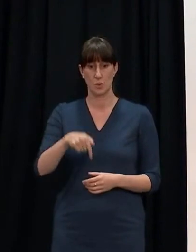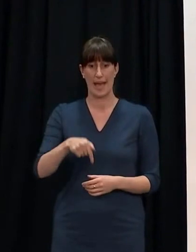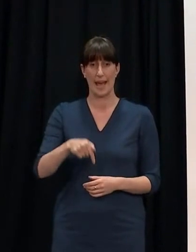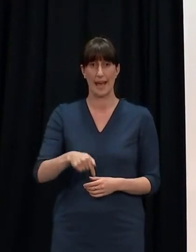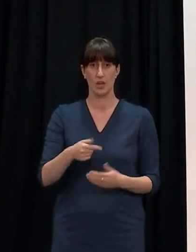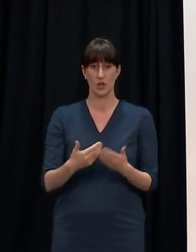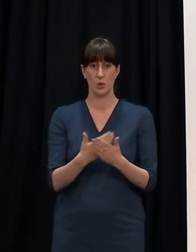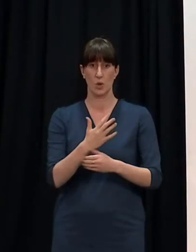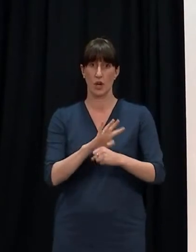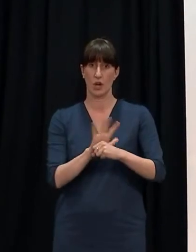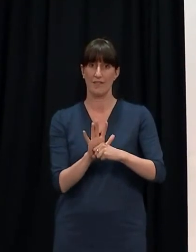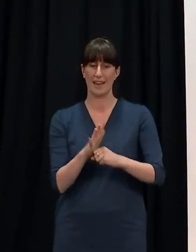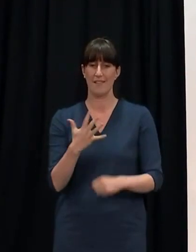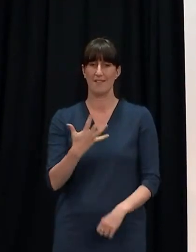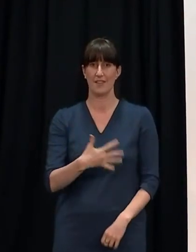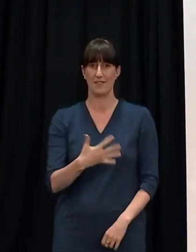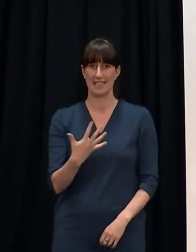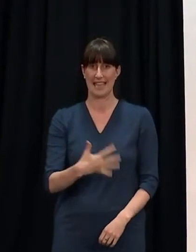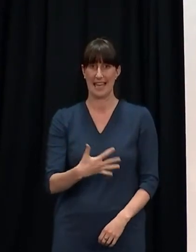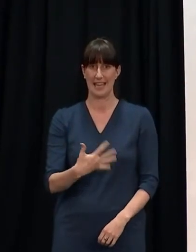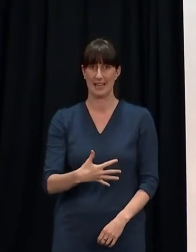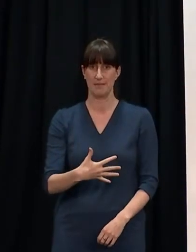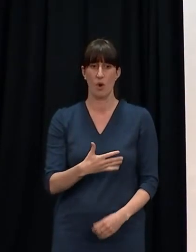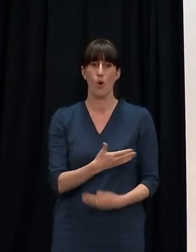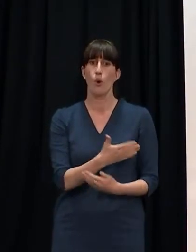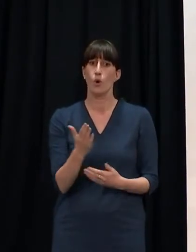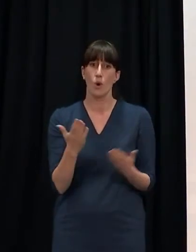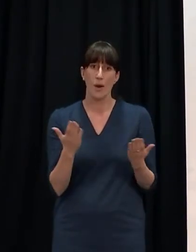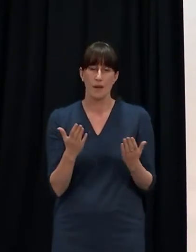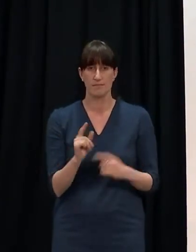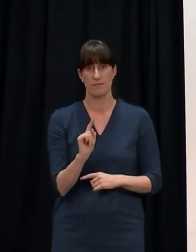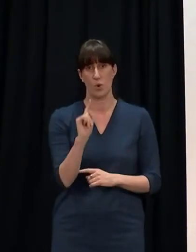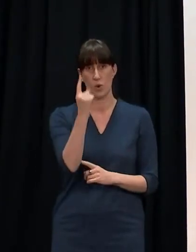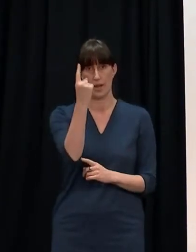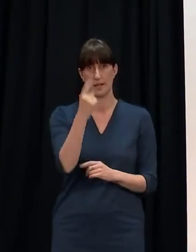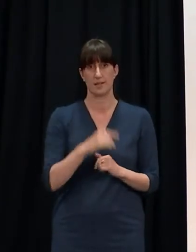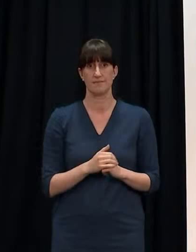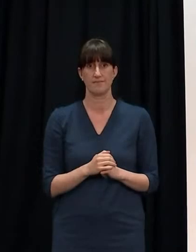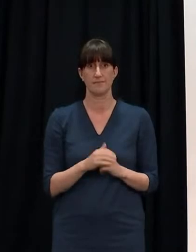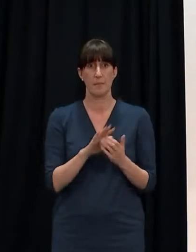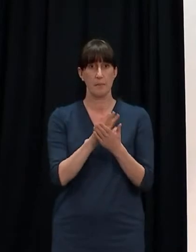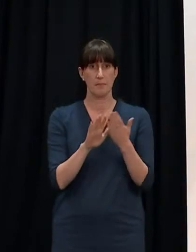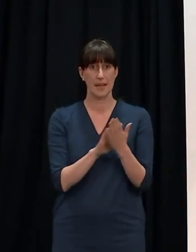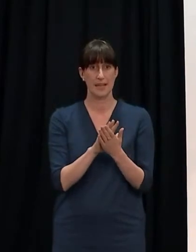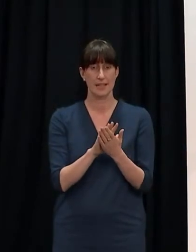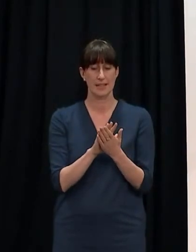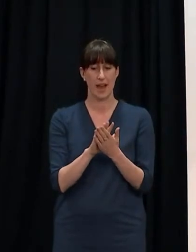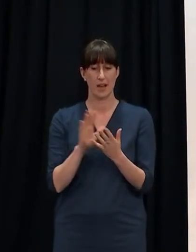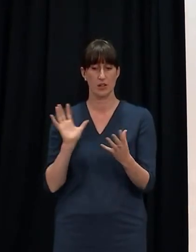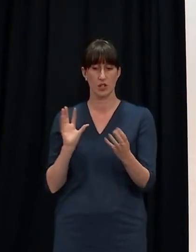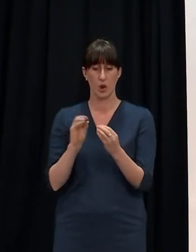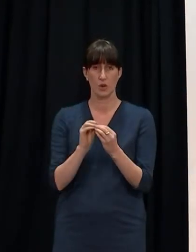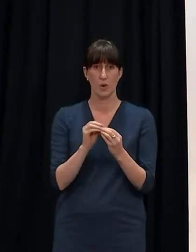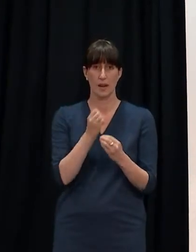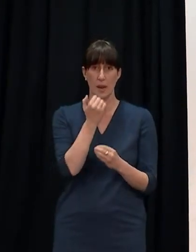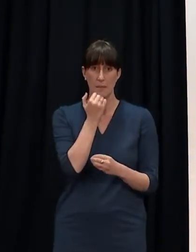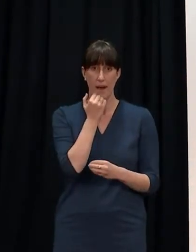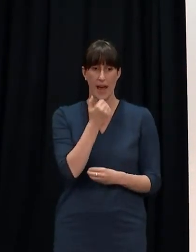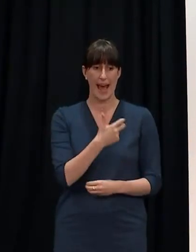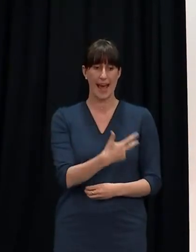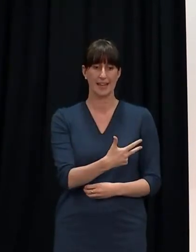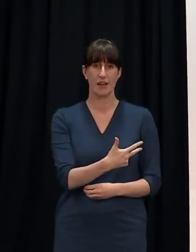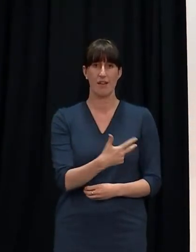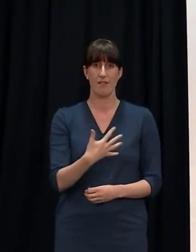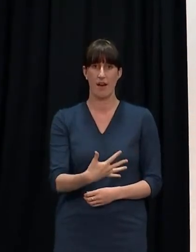community cases to report, all are in the Auckland region. This takes our total number associated with this outbreak to